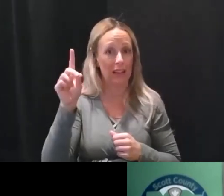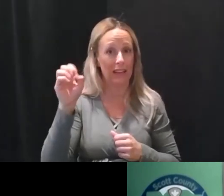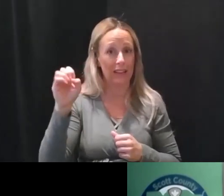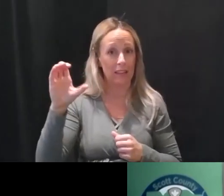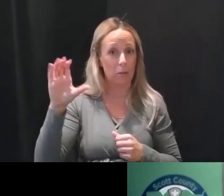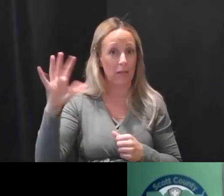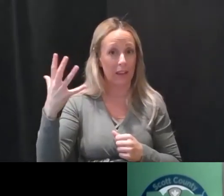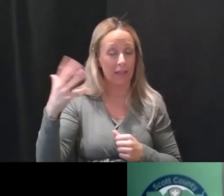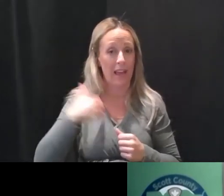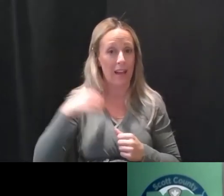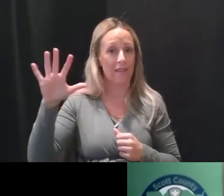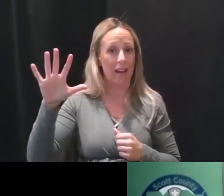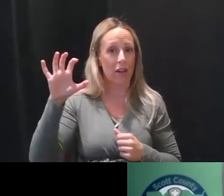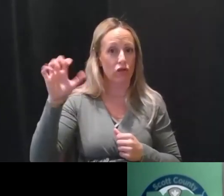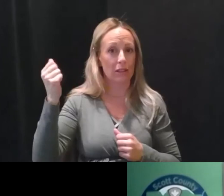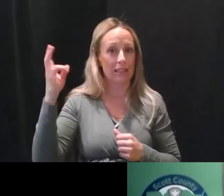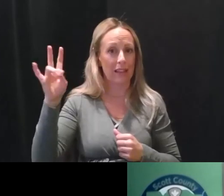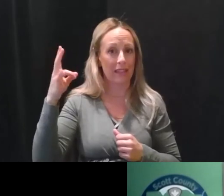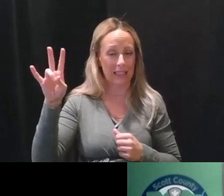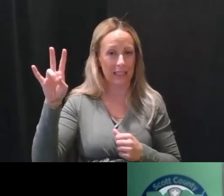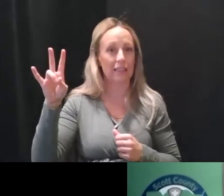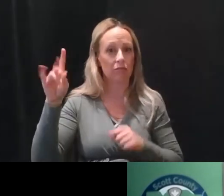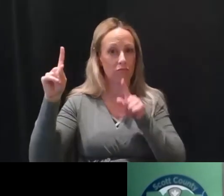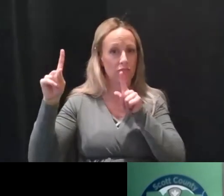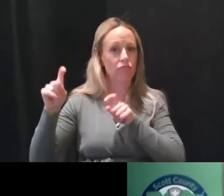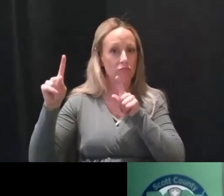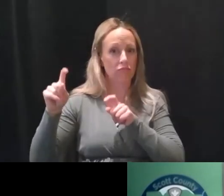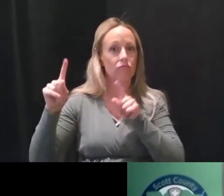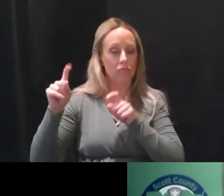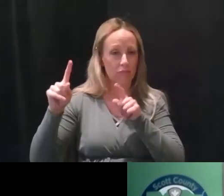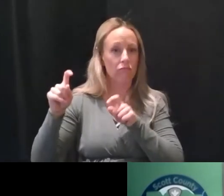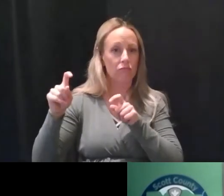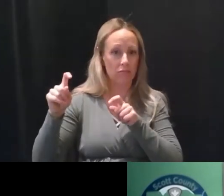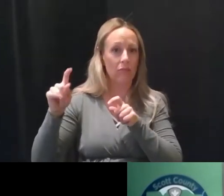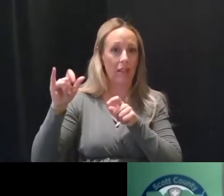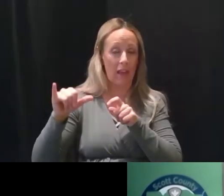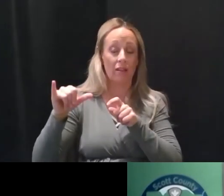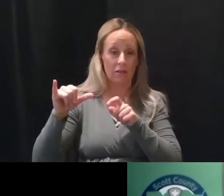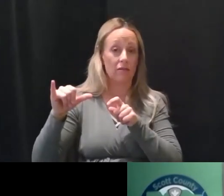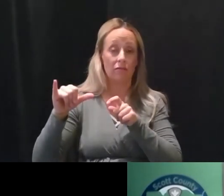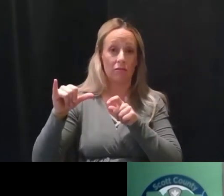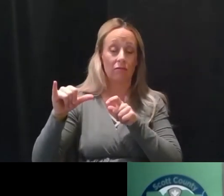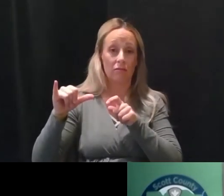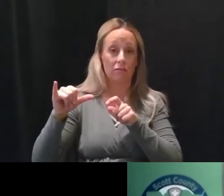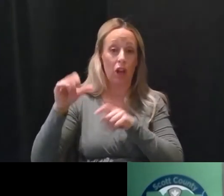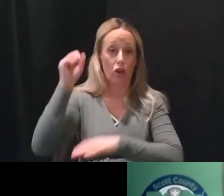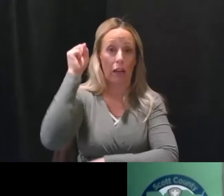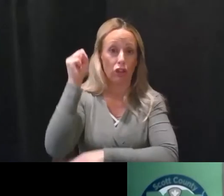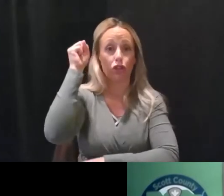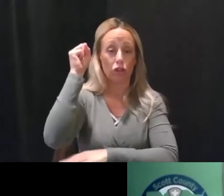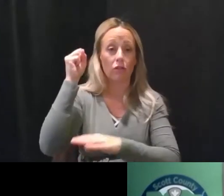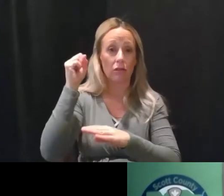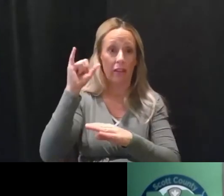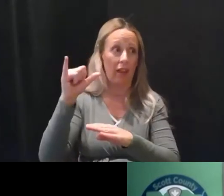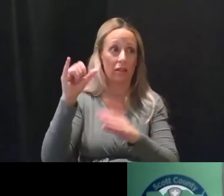did 517 tests, which is a record. So that's well over what we have done in